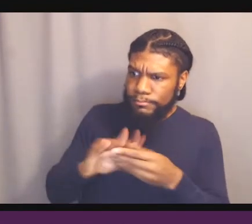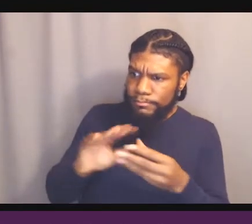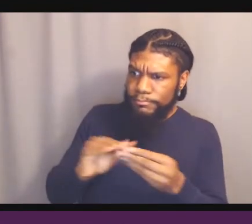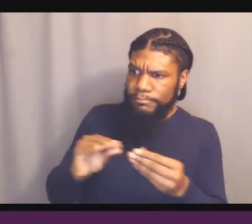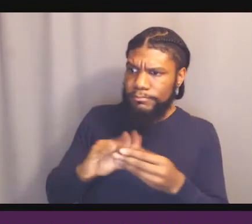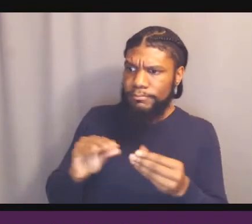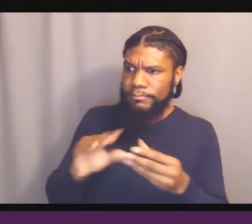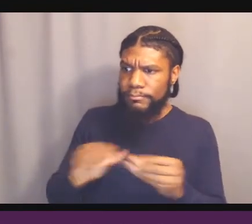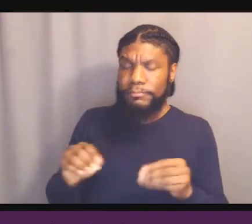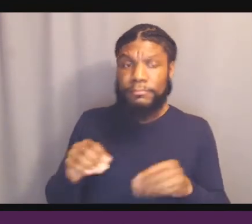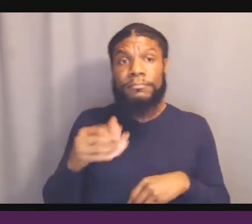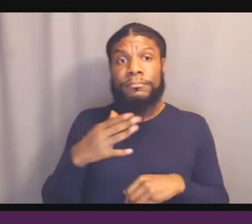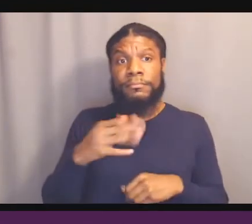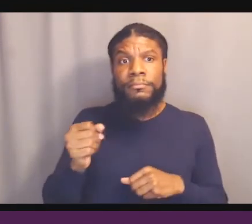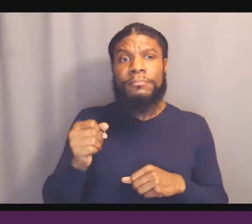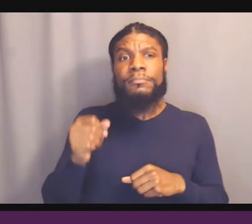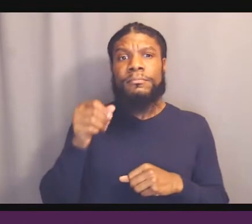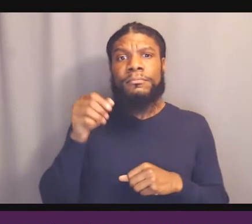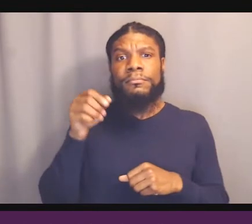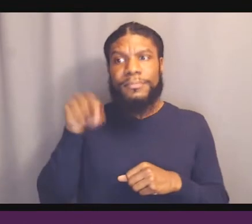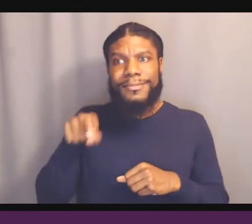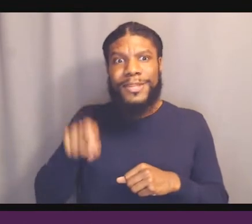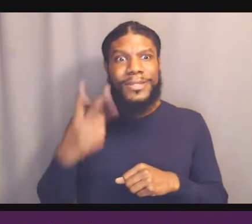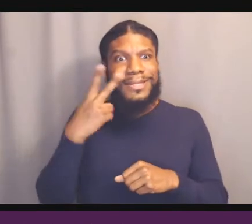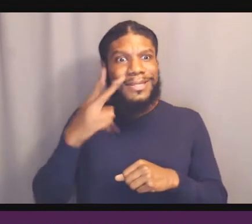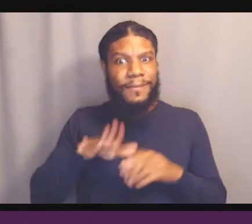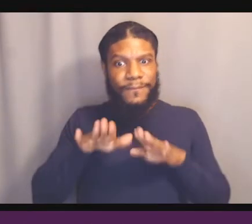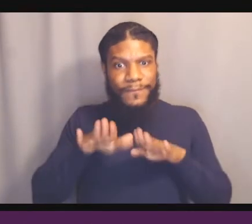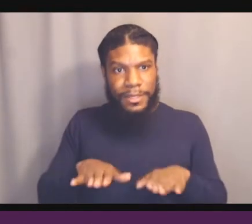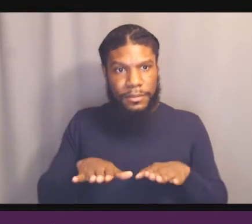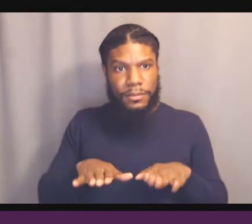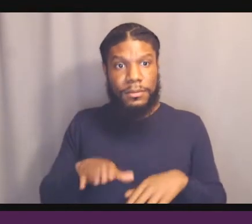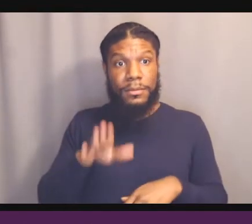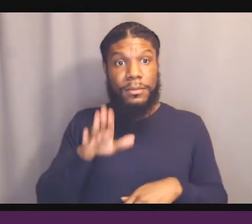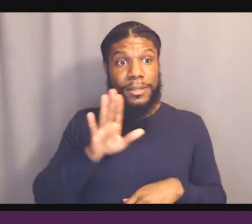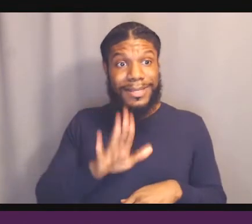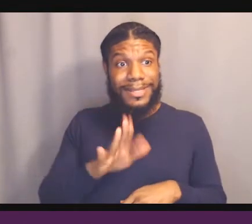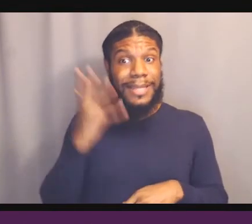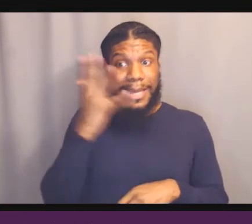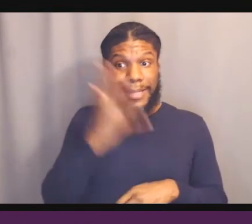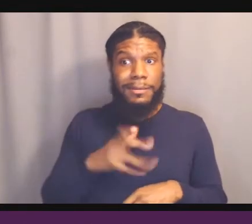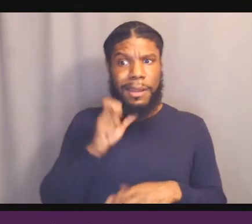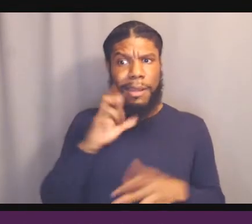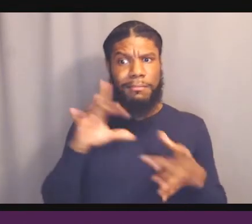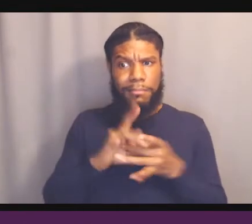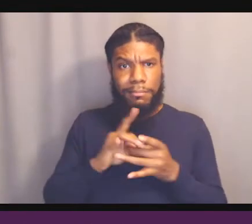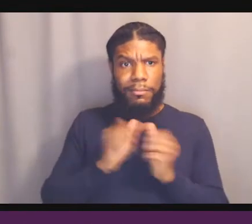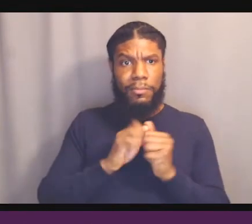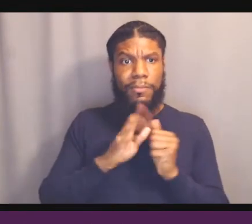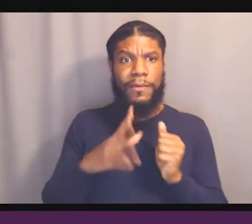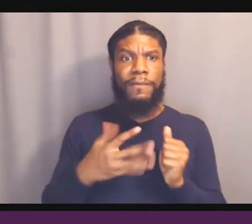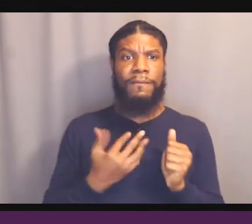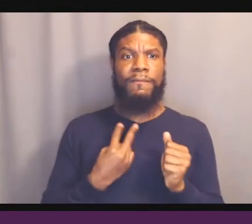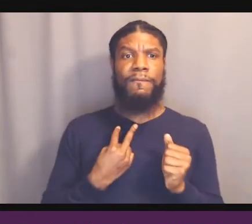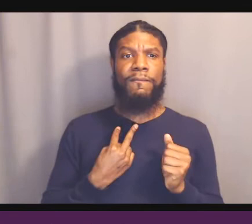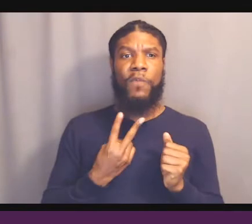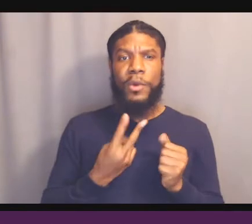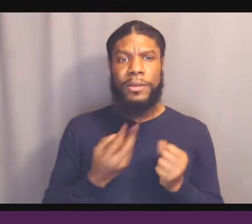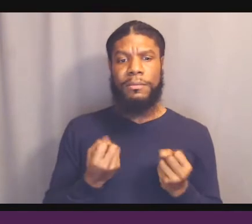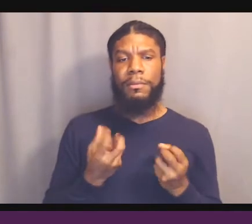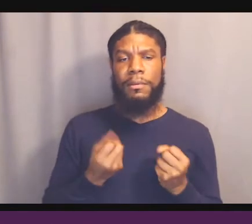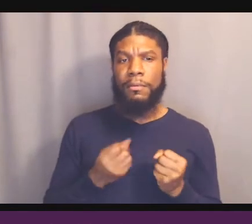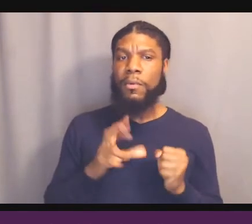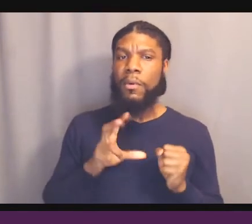his feet. Oh, God. His identity is not attached to his voice alone. It's attached to